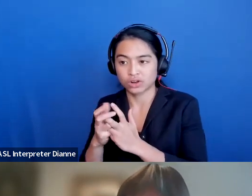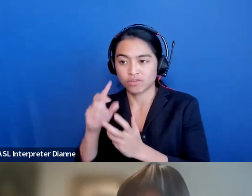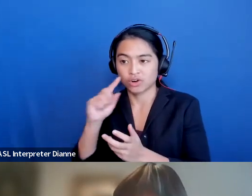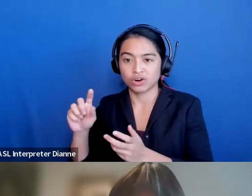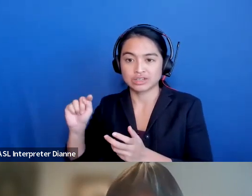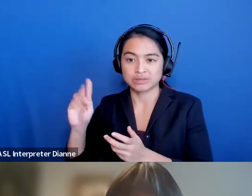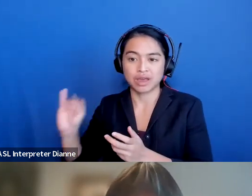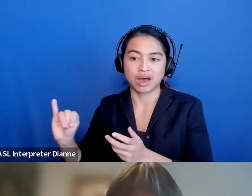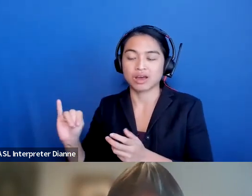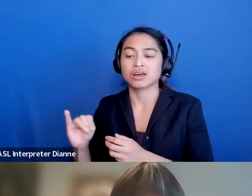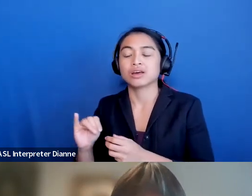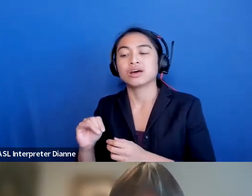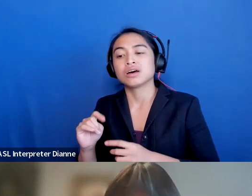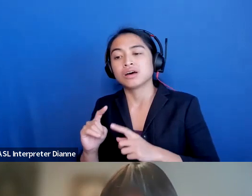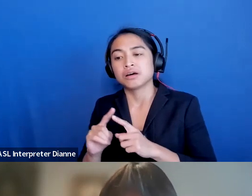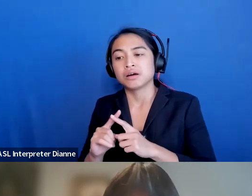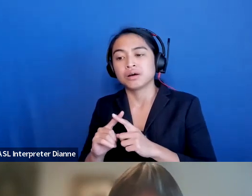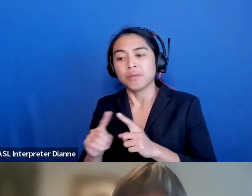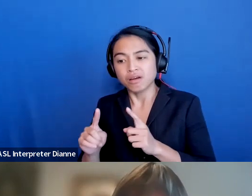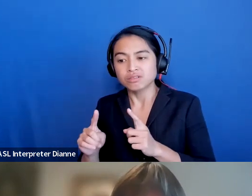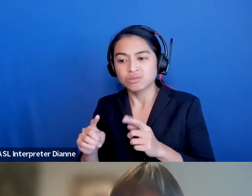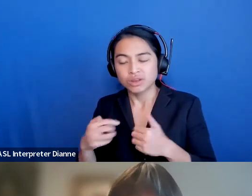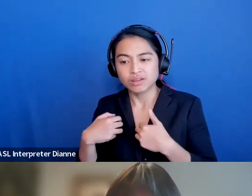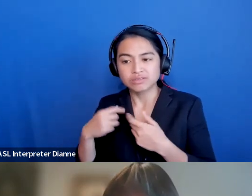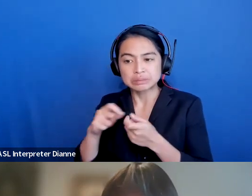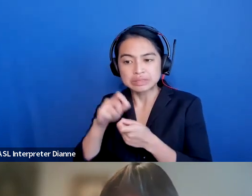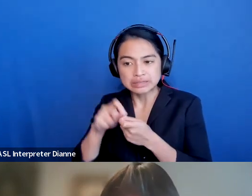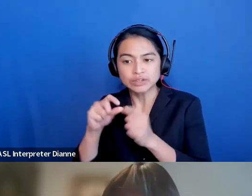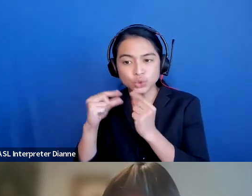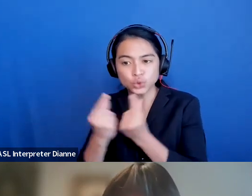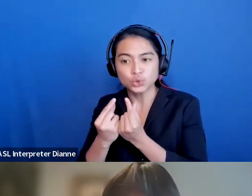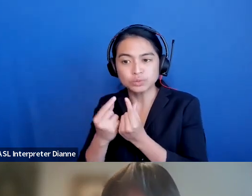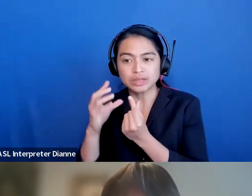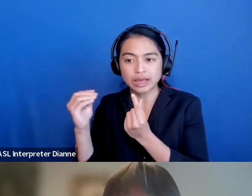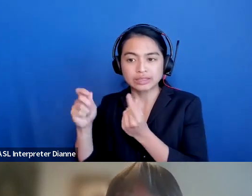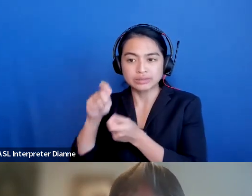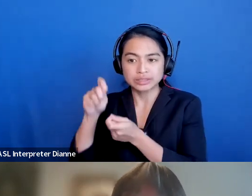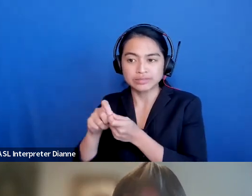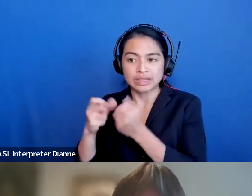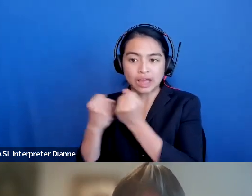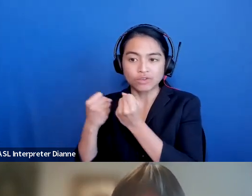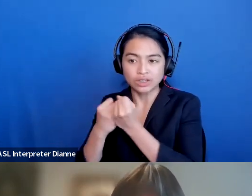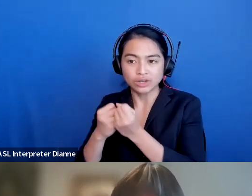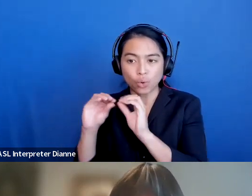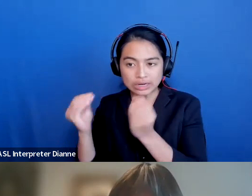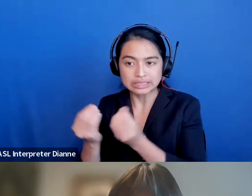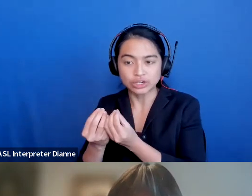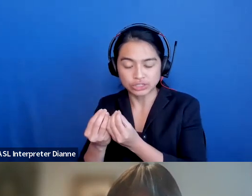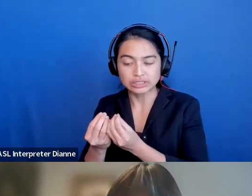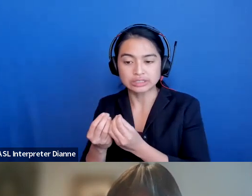TBI. But, you know, there are certain groups and even certain advocacy organizations that